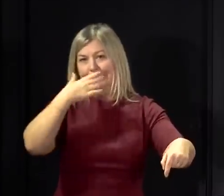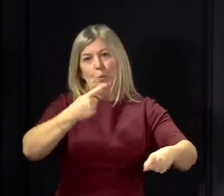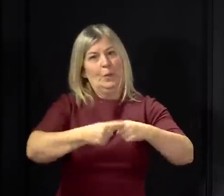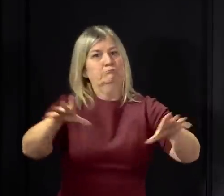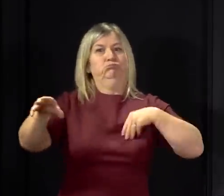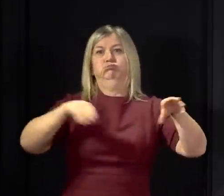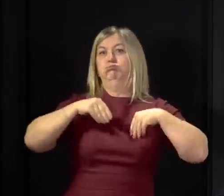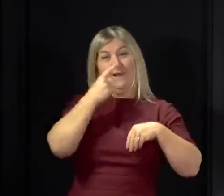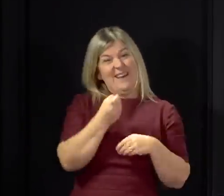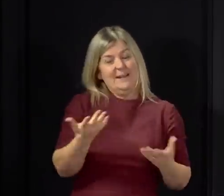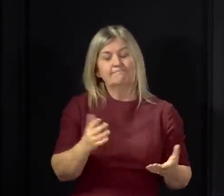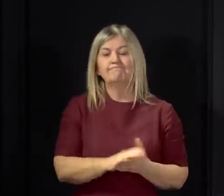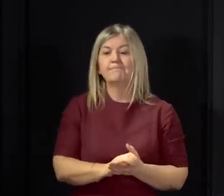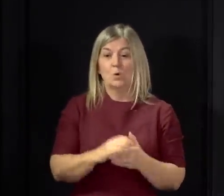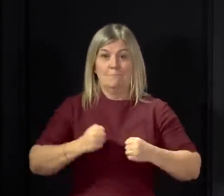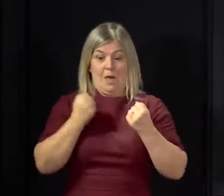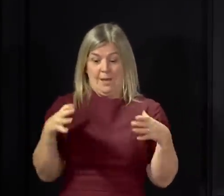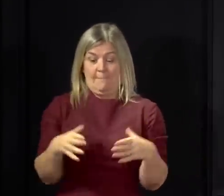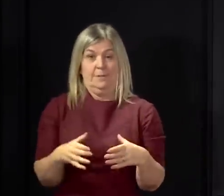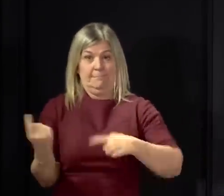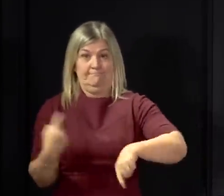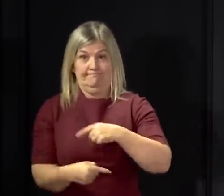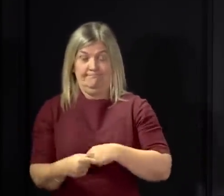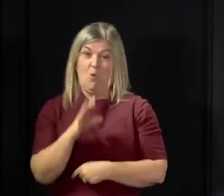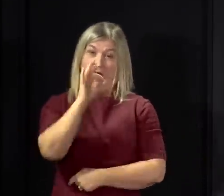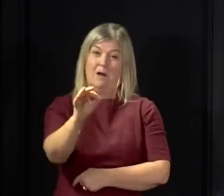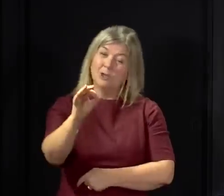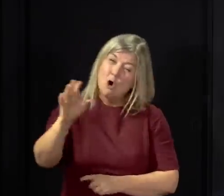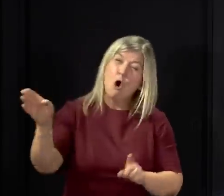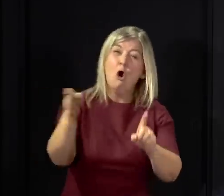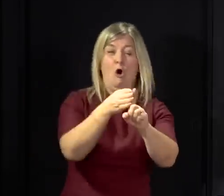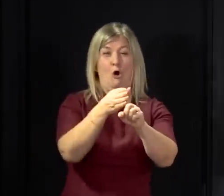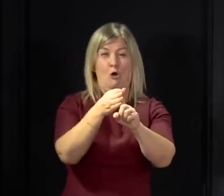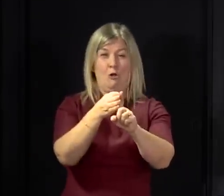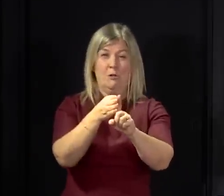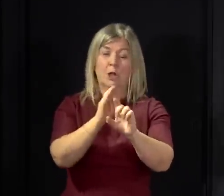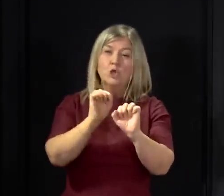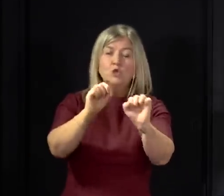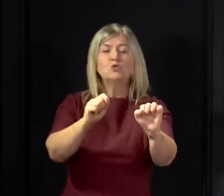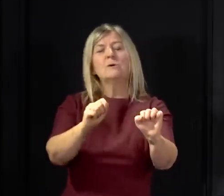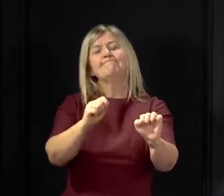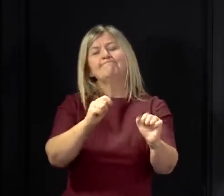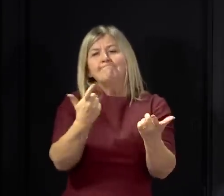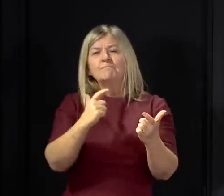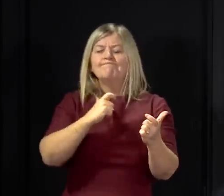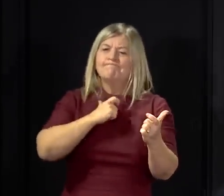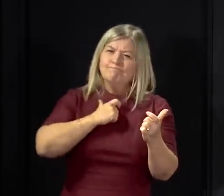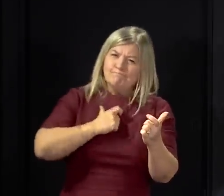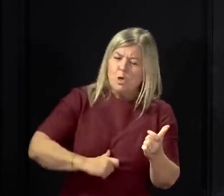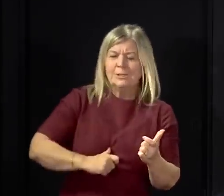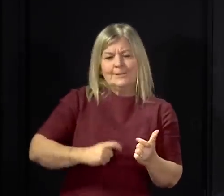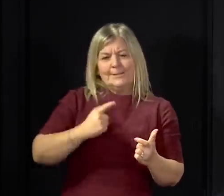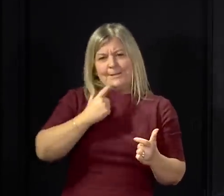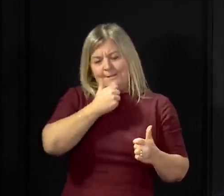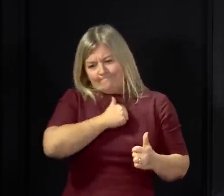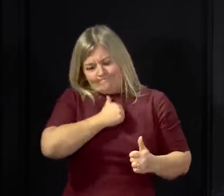has decided. Firstly, we are asking everyone to redouble your personal efforts in sticking to the